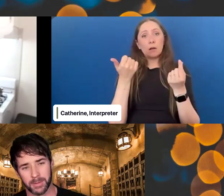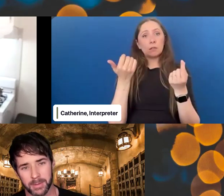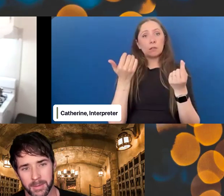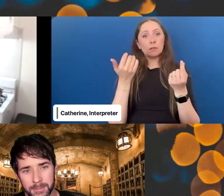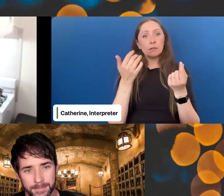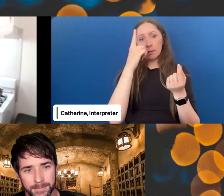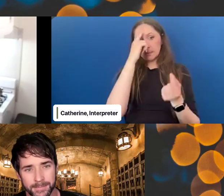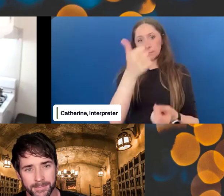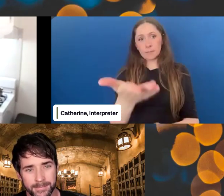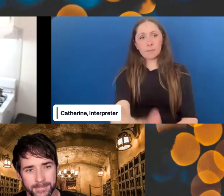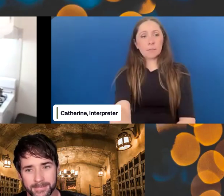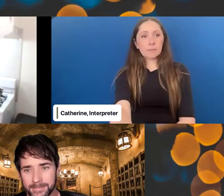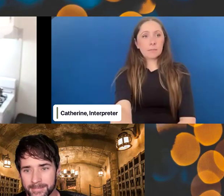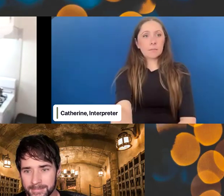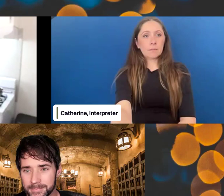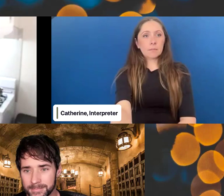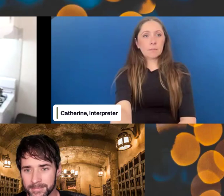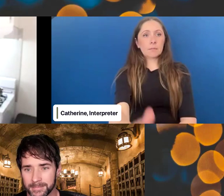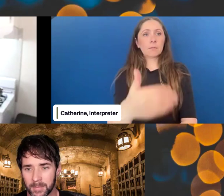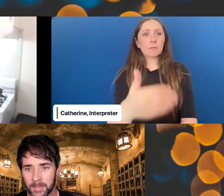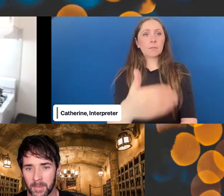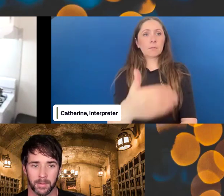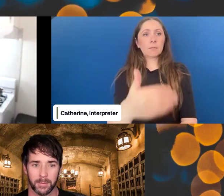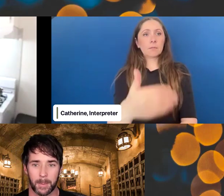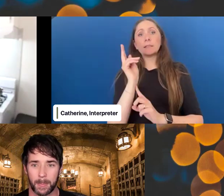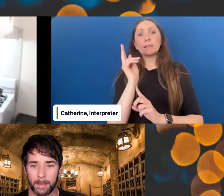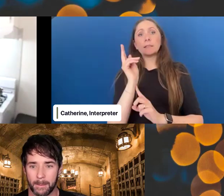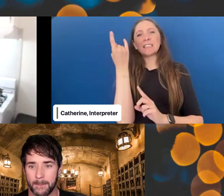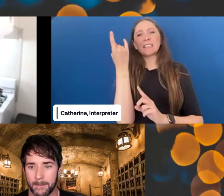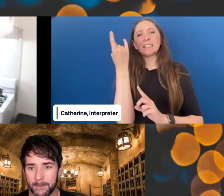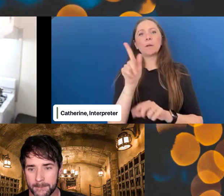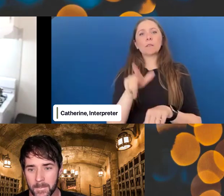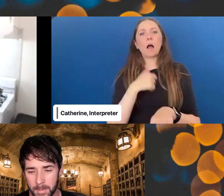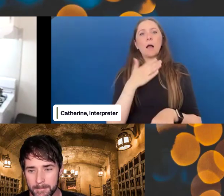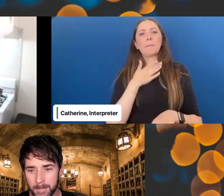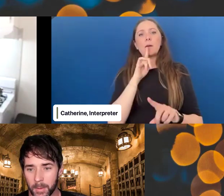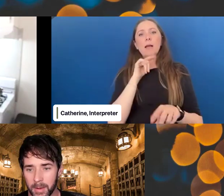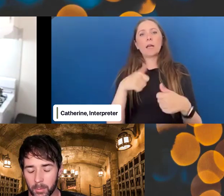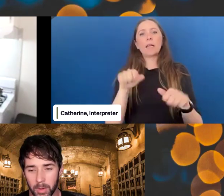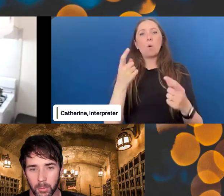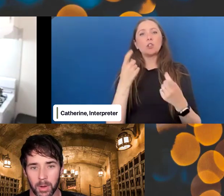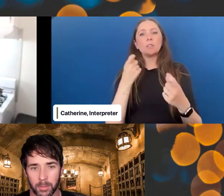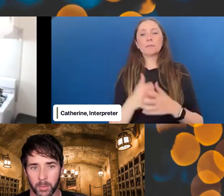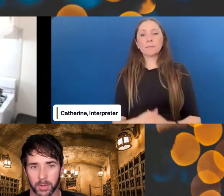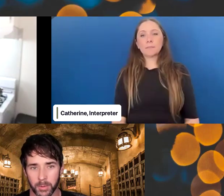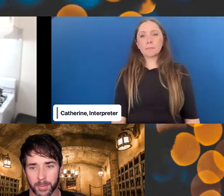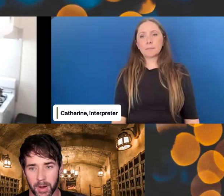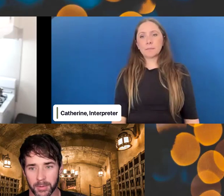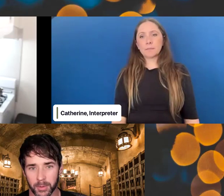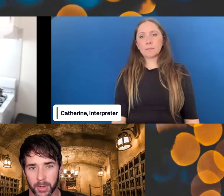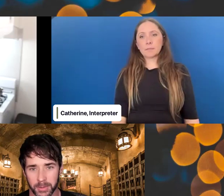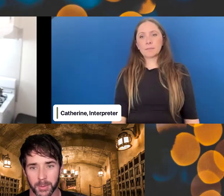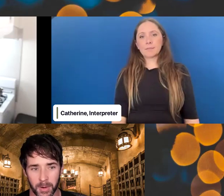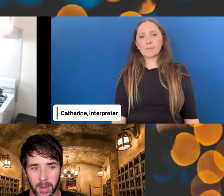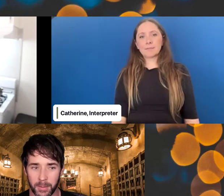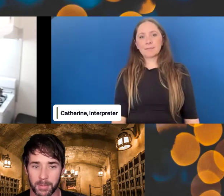Samba? Well, we have 2 minutes, so if something's 2 minutes long, I'm happy to answer any questions. Okay, well, do you want to do the surprise